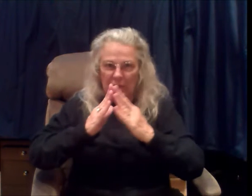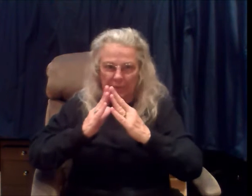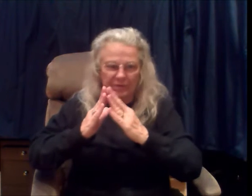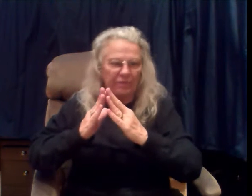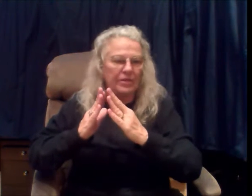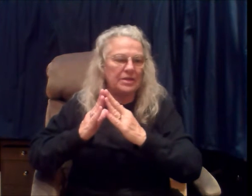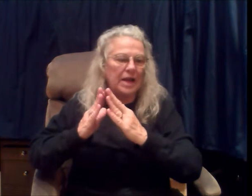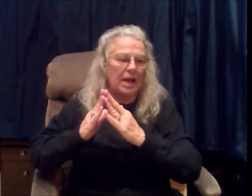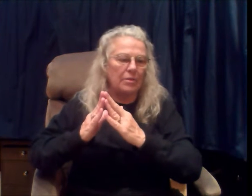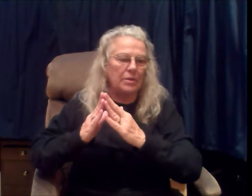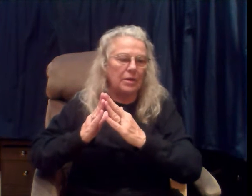rooftops of the town.